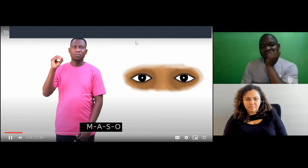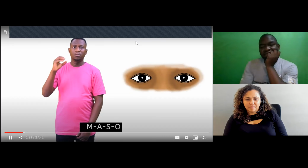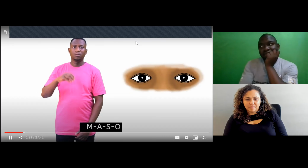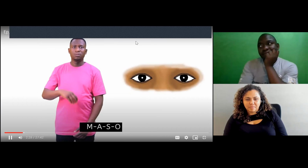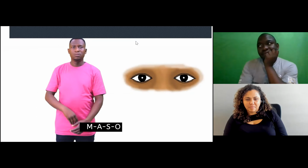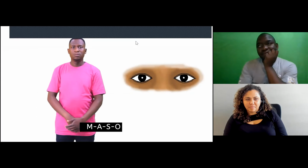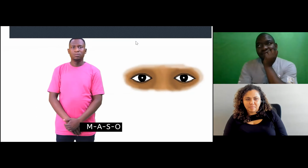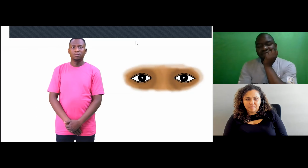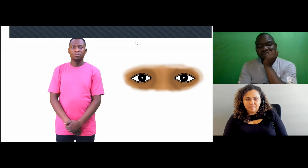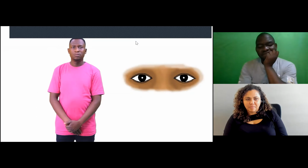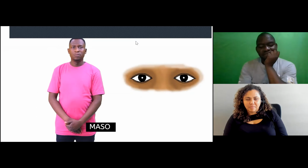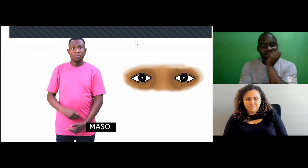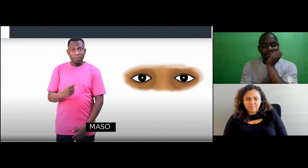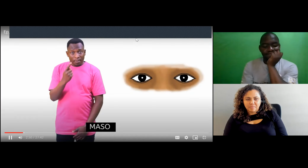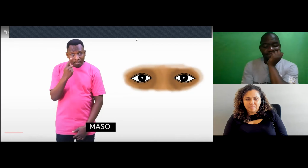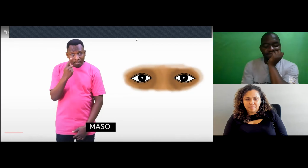o